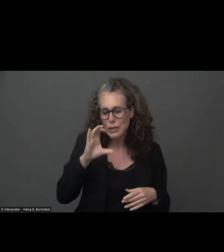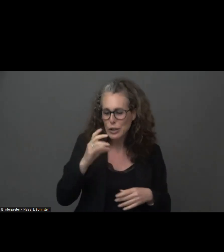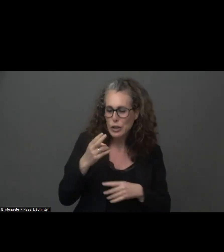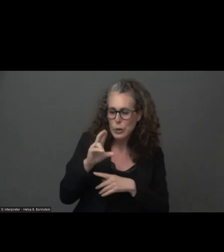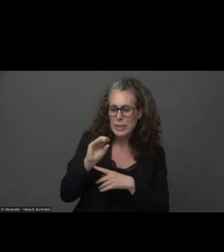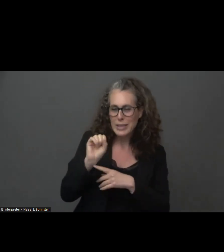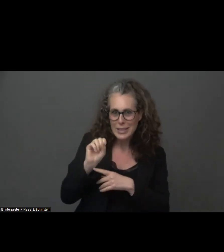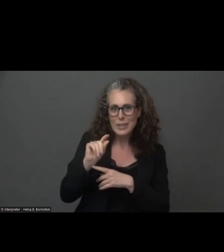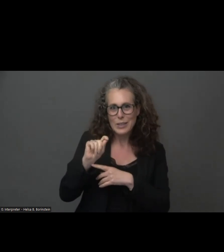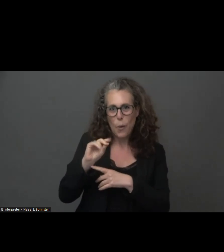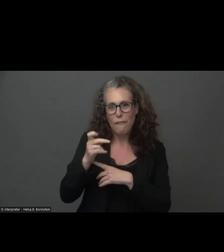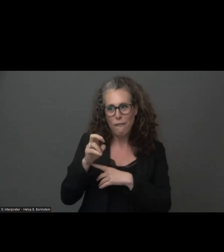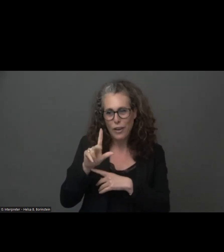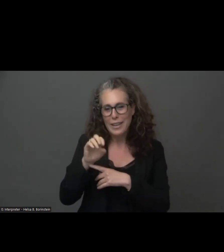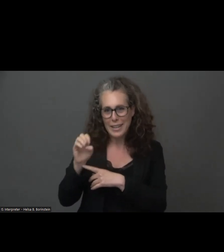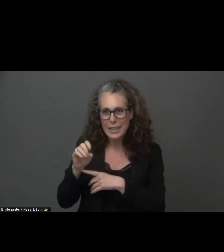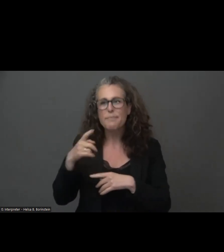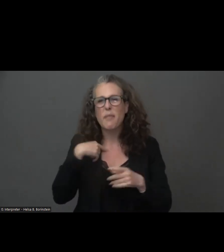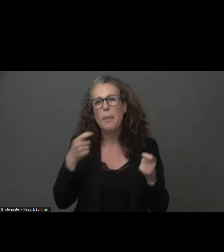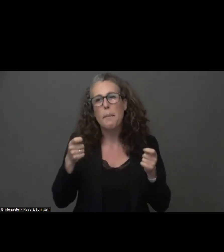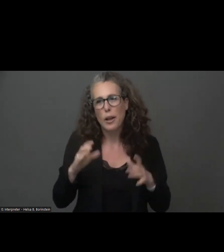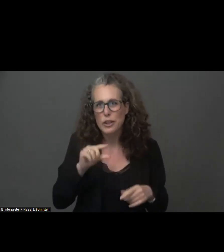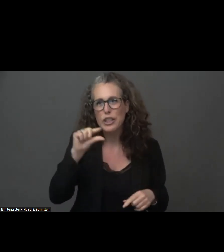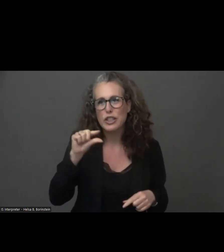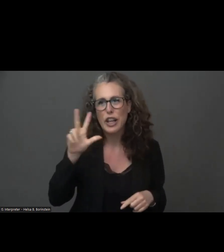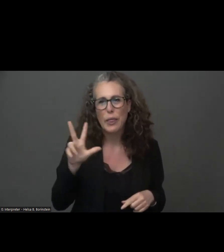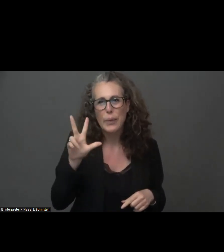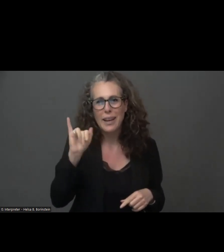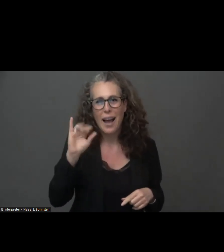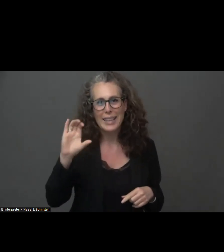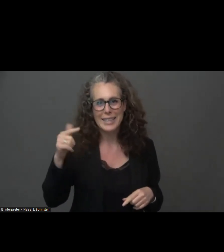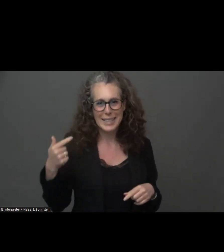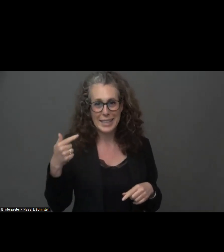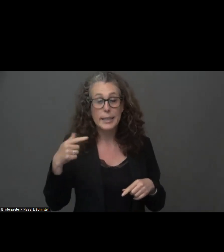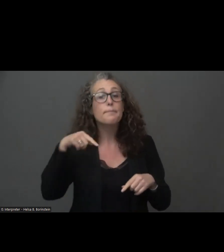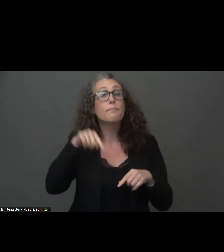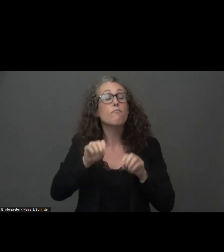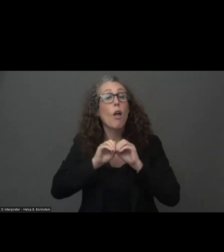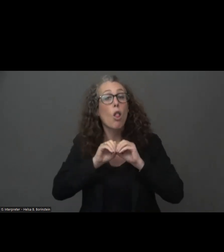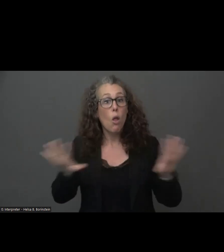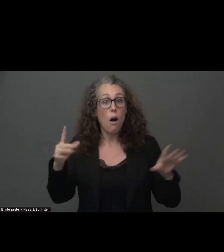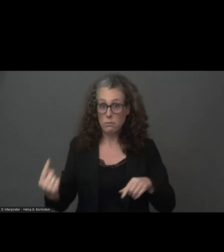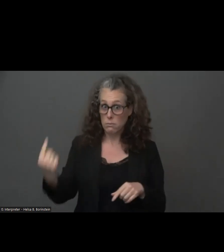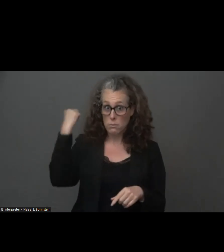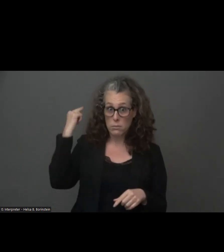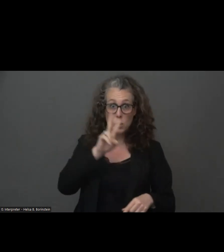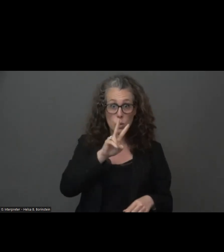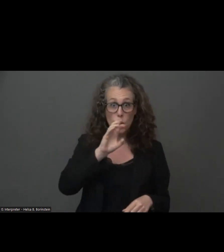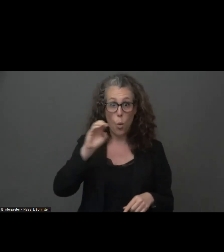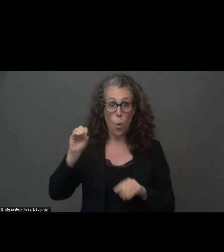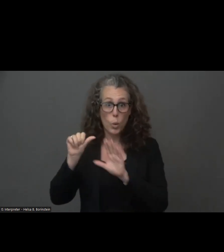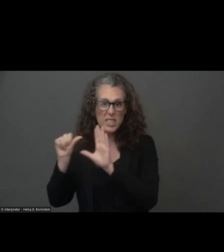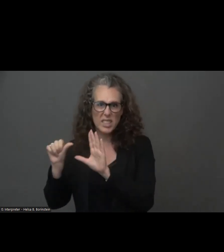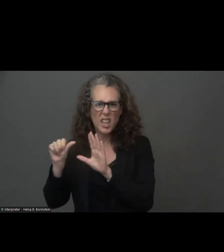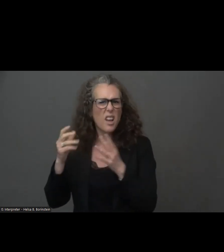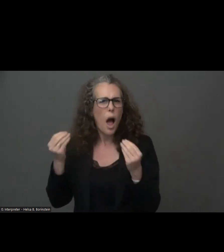Director of G3 ICT. And G3 ICT was launched back in 2006 through the United